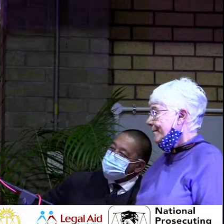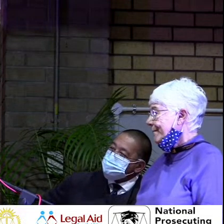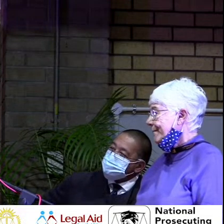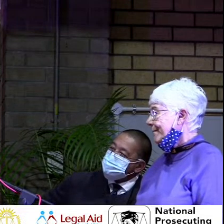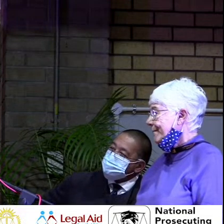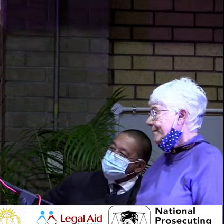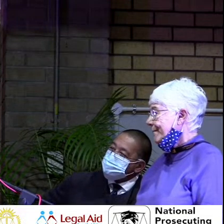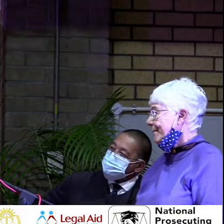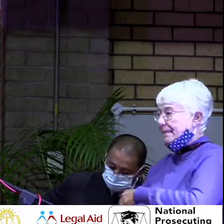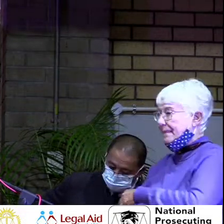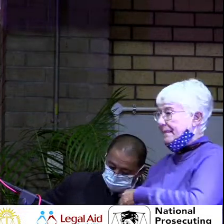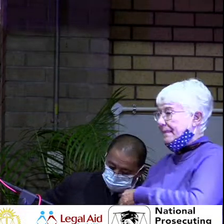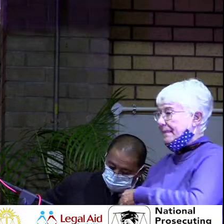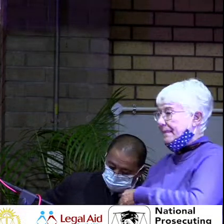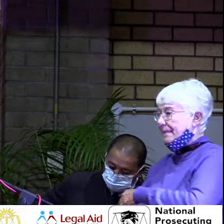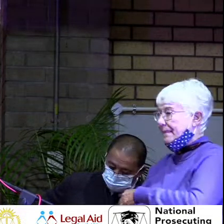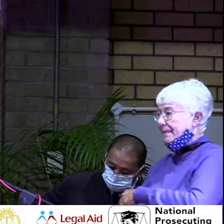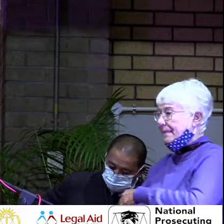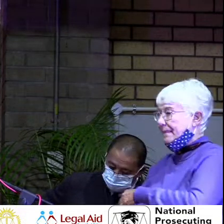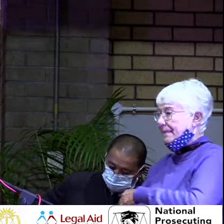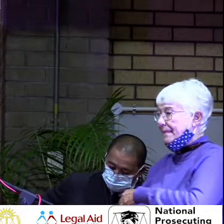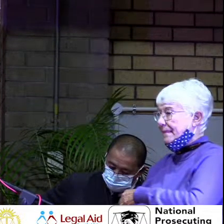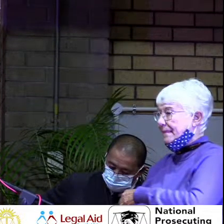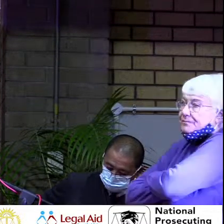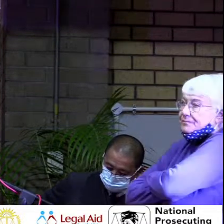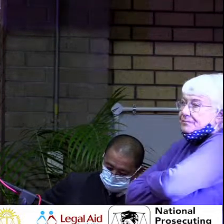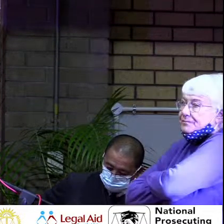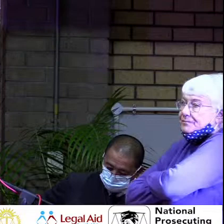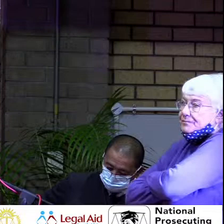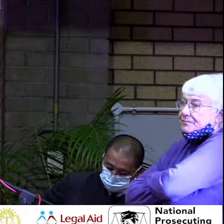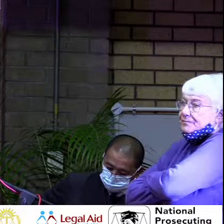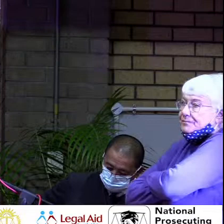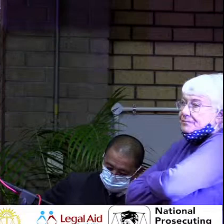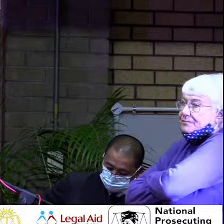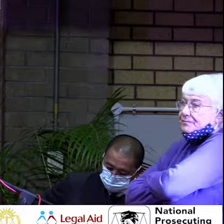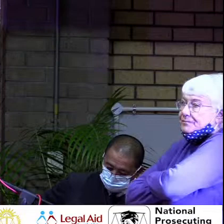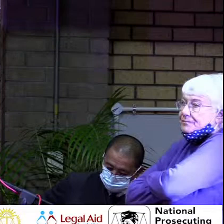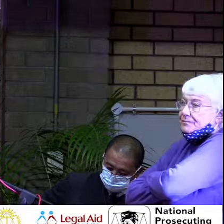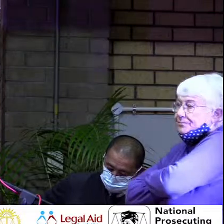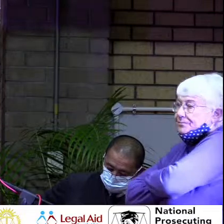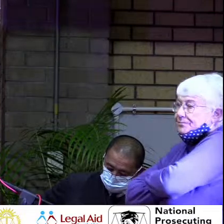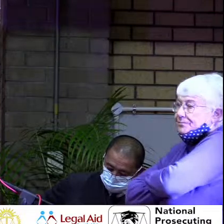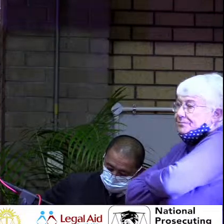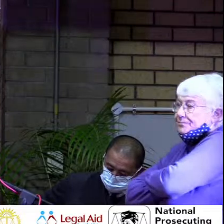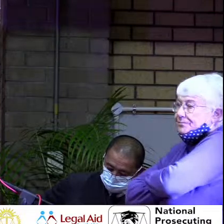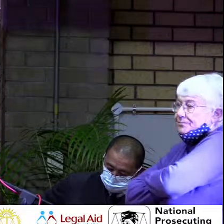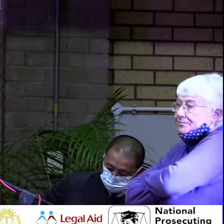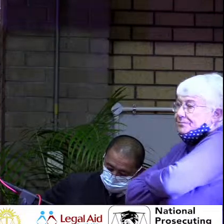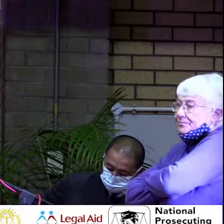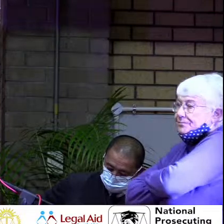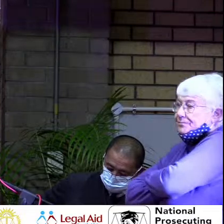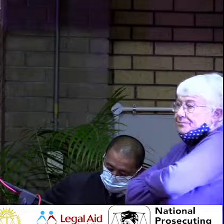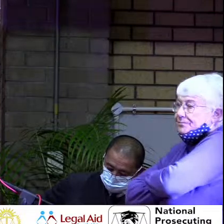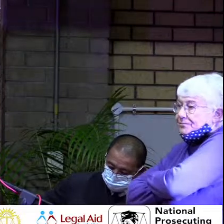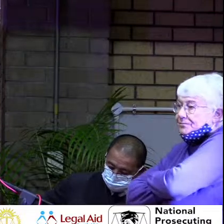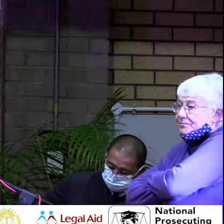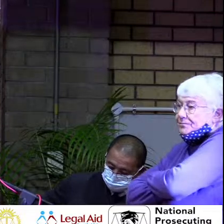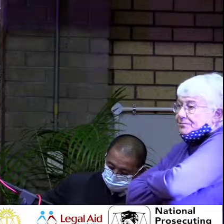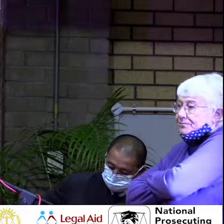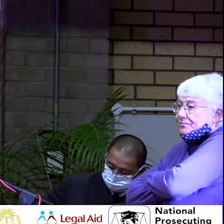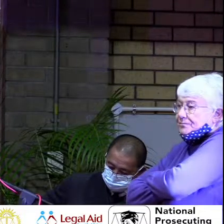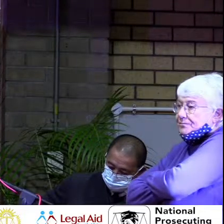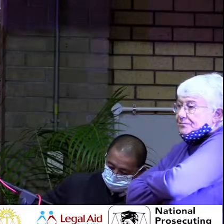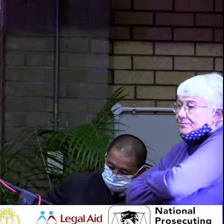ekuhlaleni. Khona ukuze nive izimvo zethu ukuthi sawuthini na ukuze siphume kule